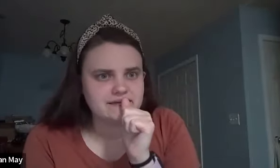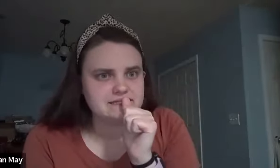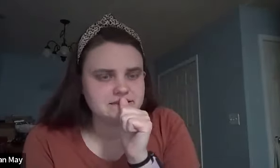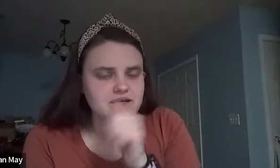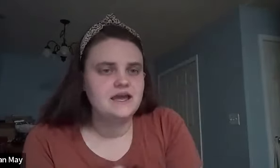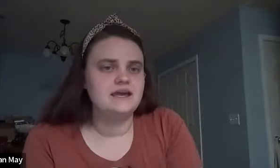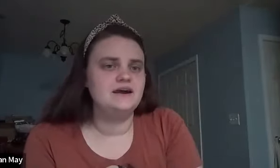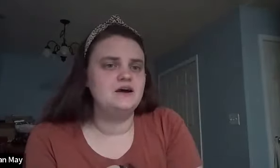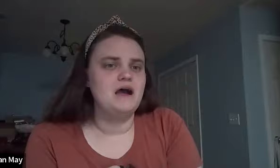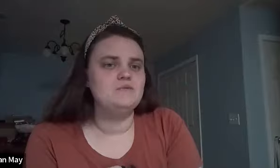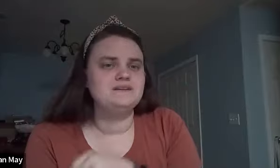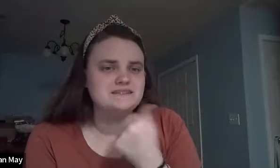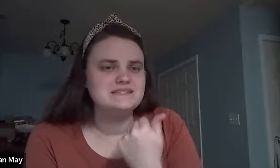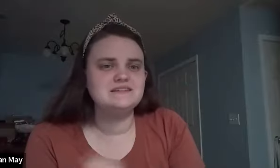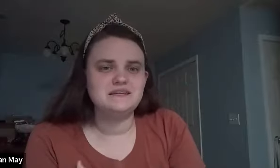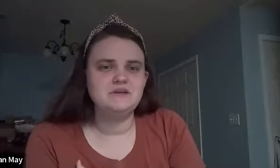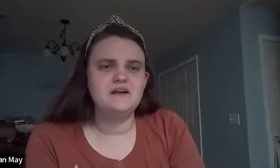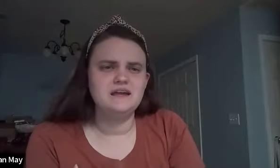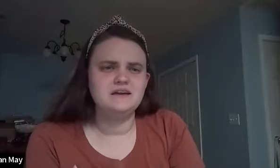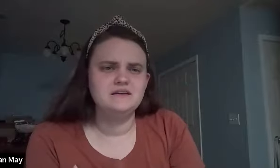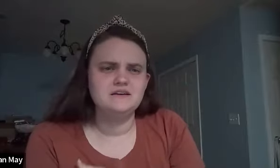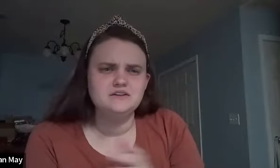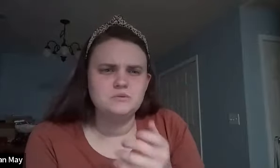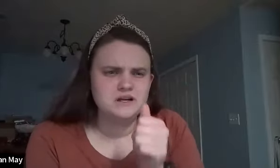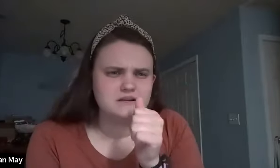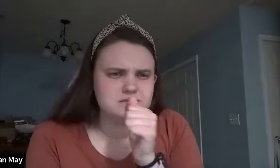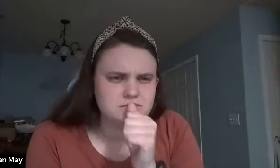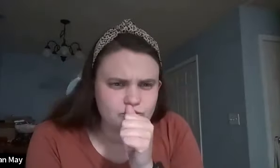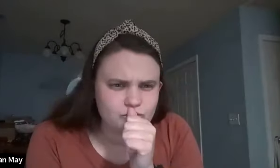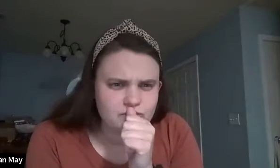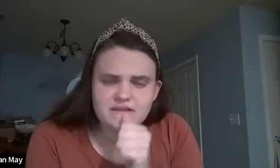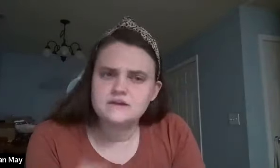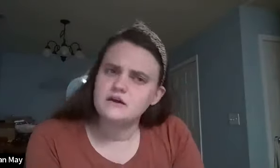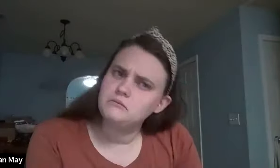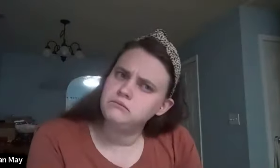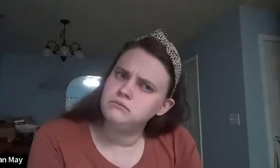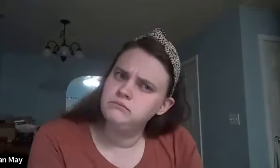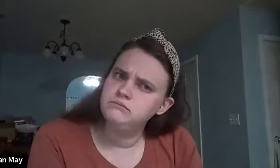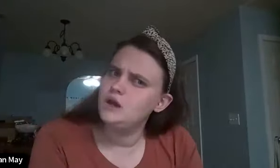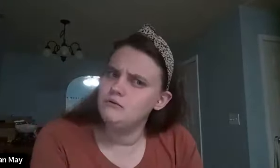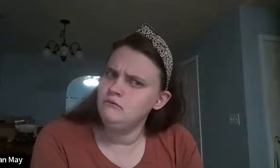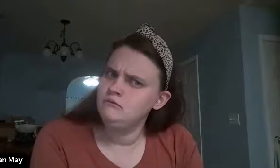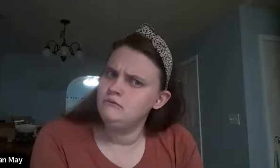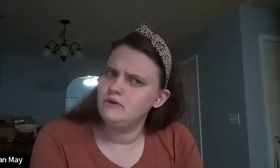private. And I would consistently be like, you want, and they'd go, no, I